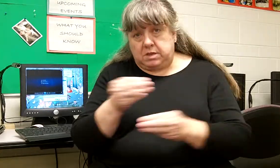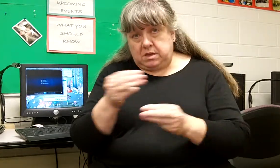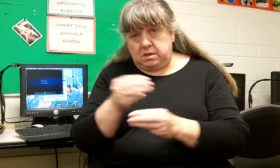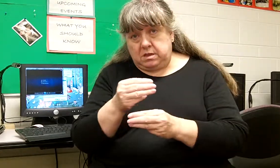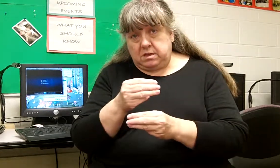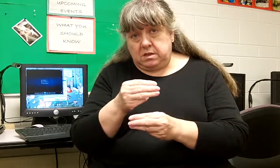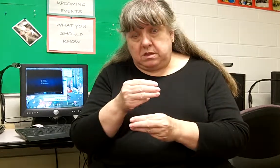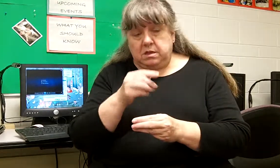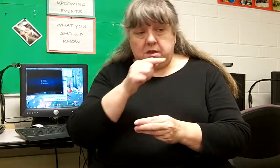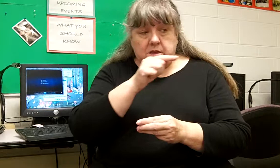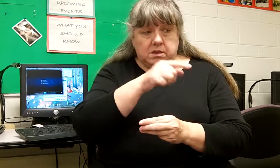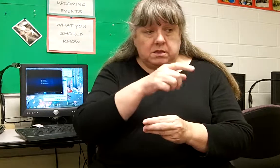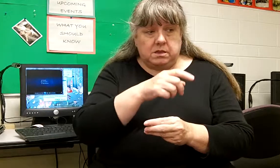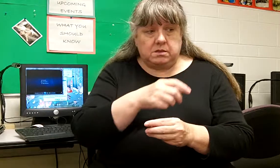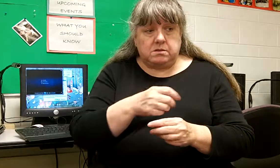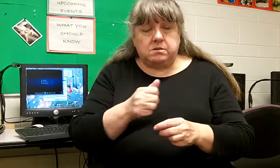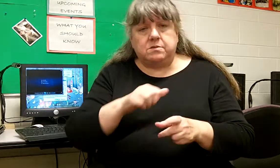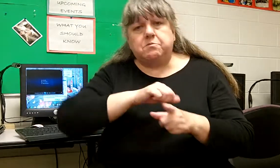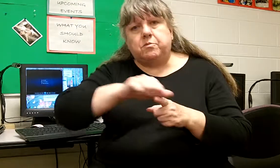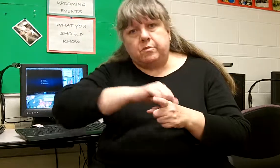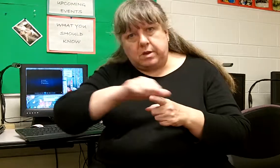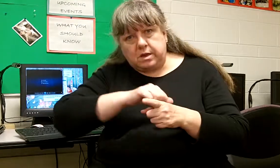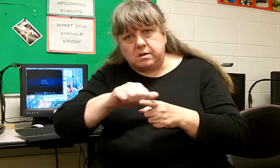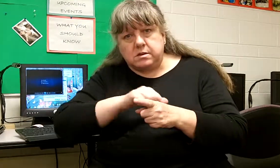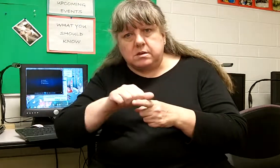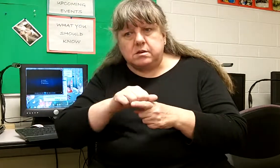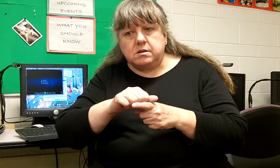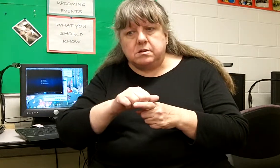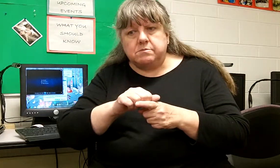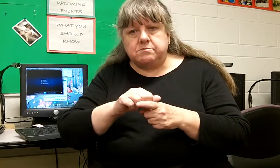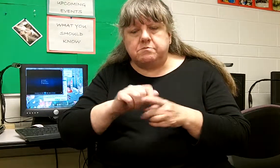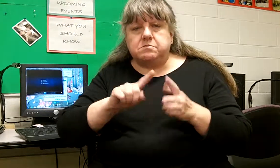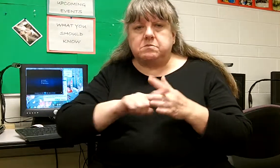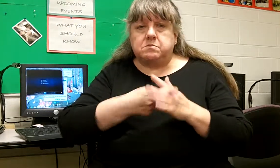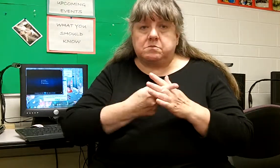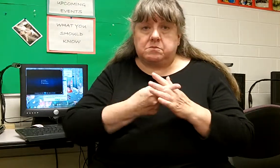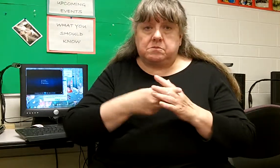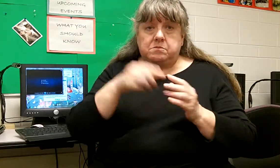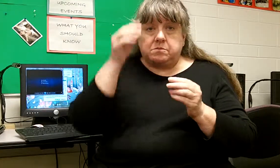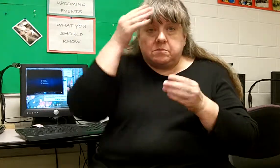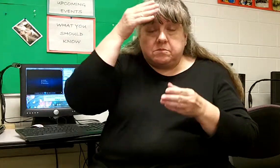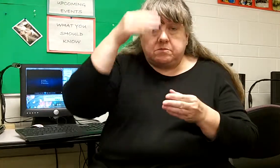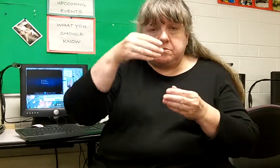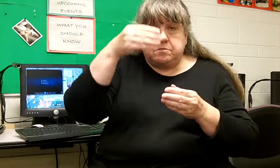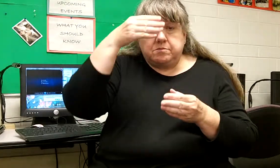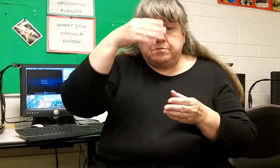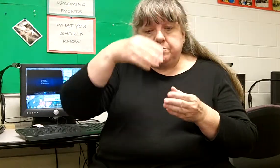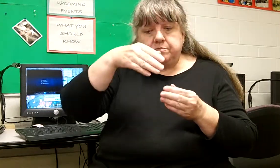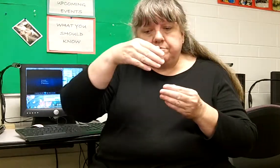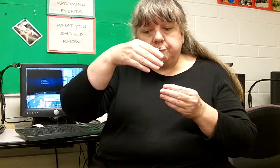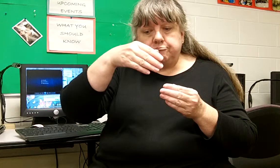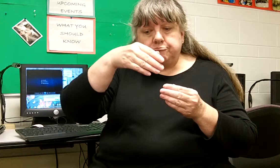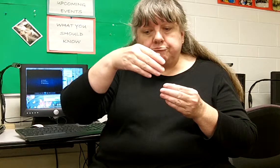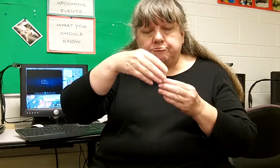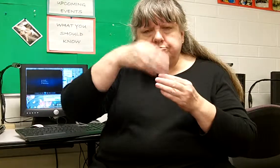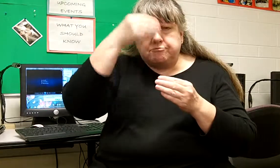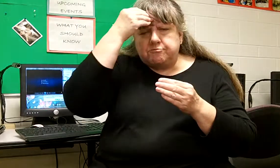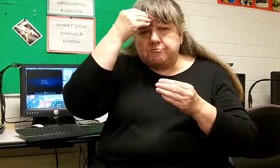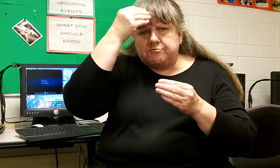and to some degree you have to start memorizing them. But over time, when you look back at, I want you to remember how you feel while you're watching this video